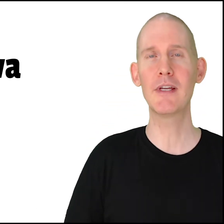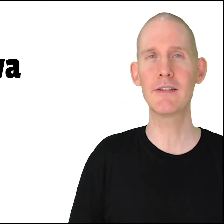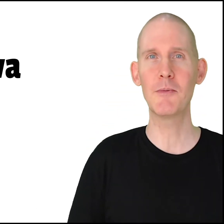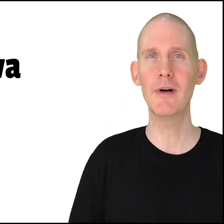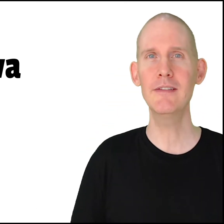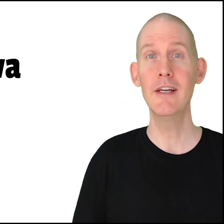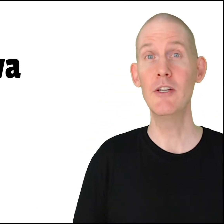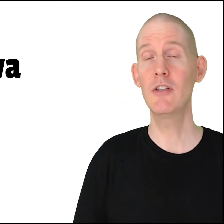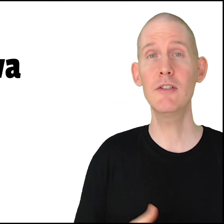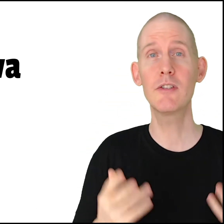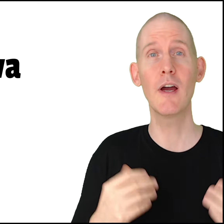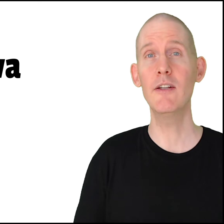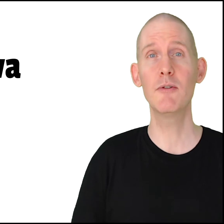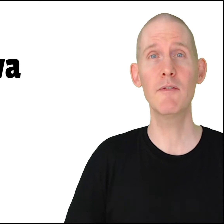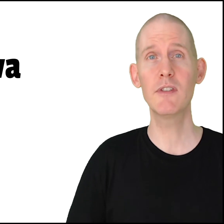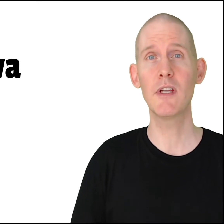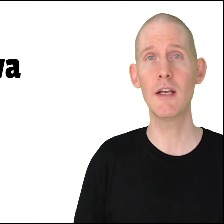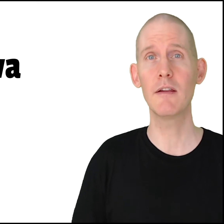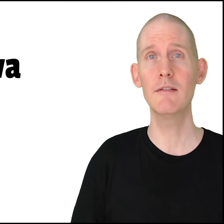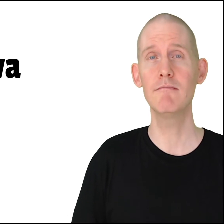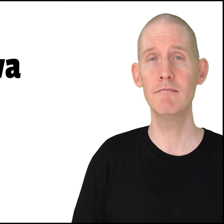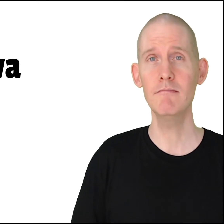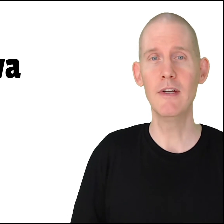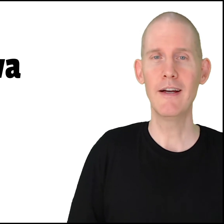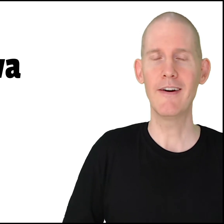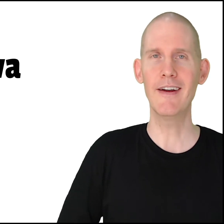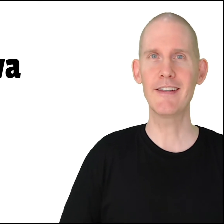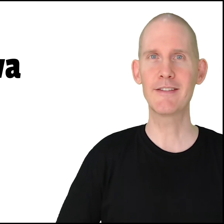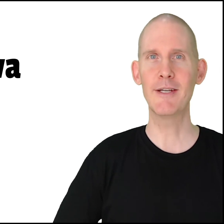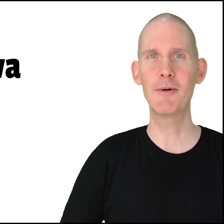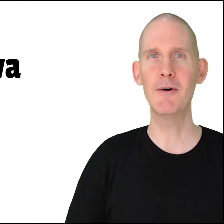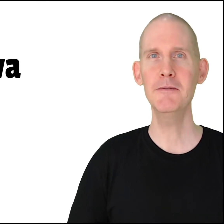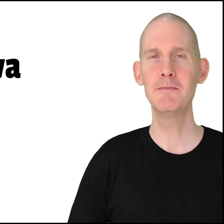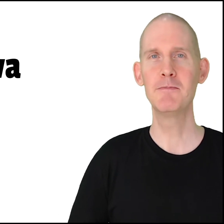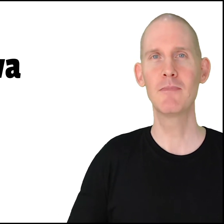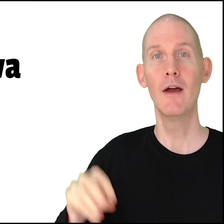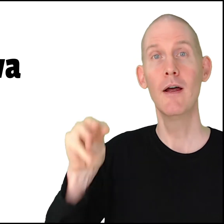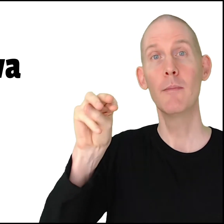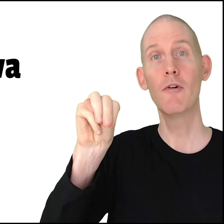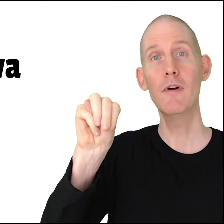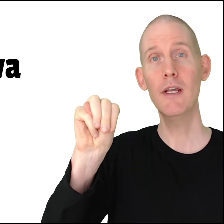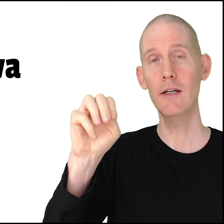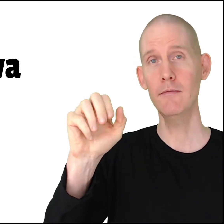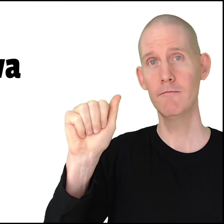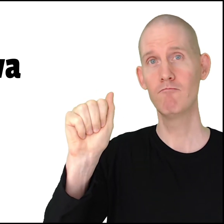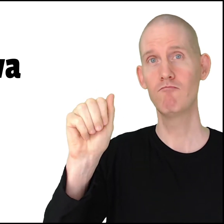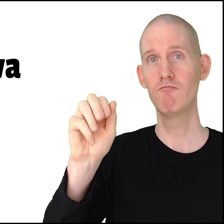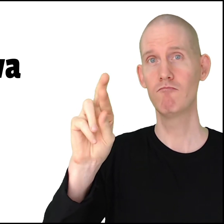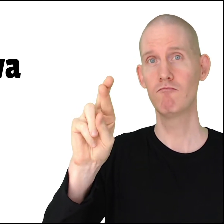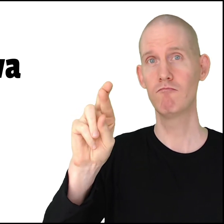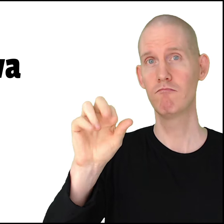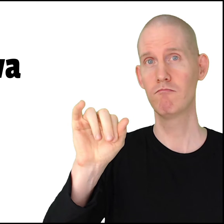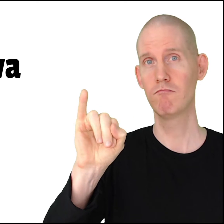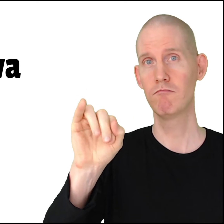at once. You can just sign. You don't have to say anything. Right, let's keep going. Maria